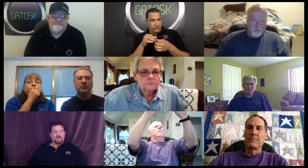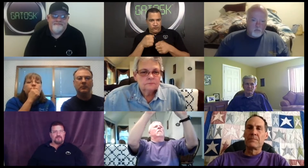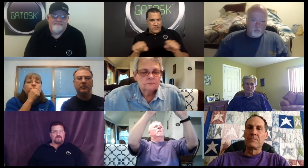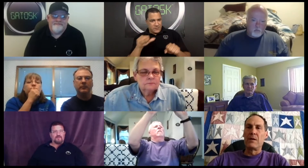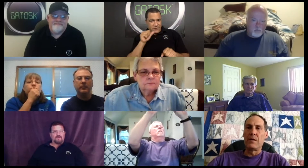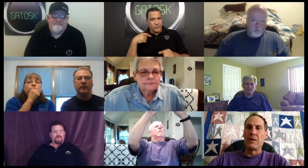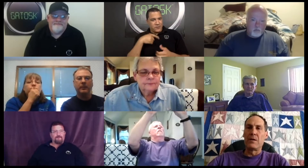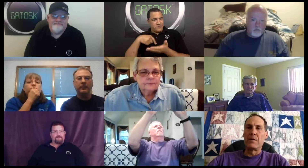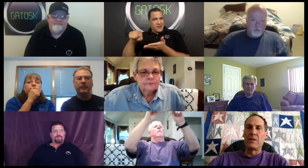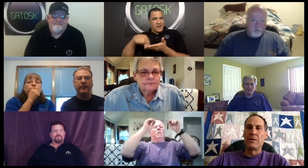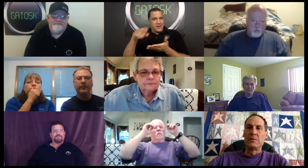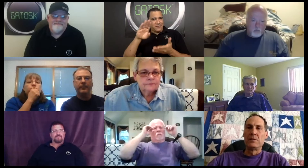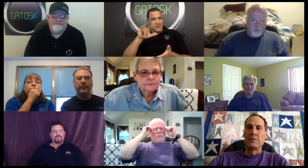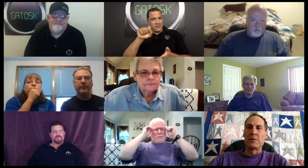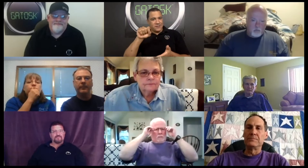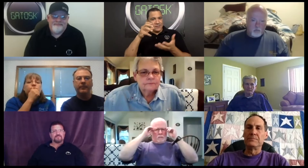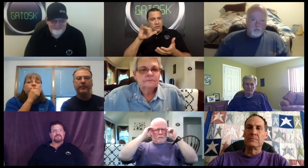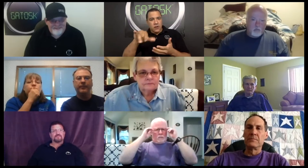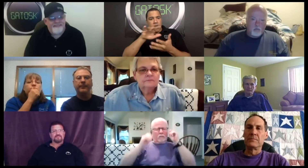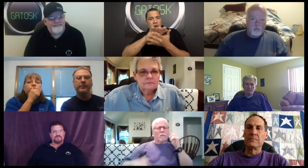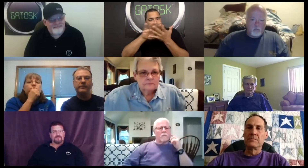the Gatosk. Those aren't free. We pay for those.